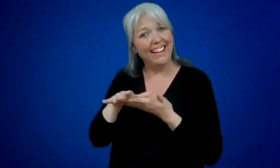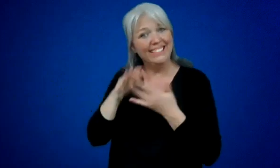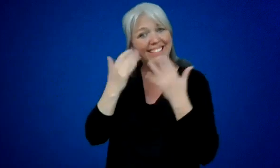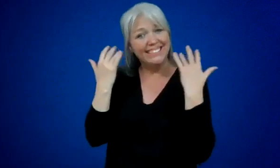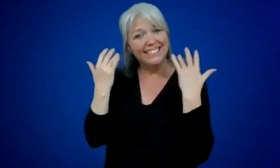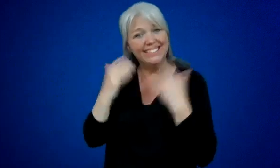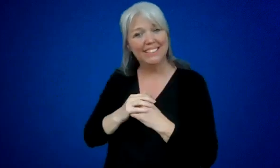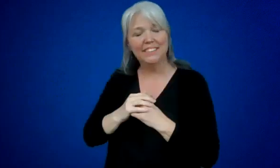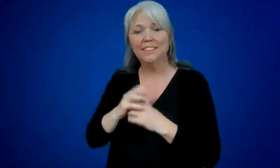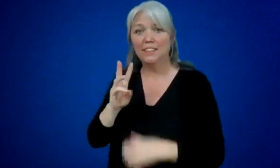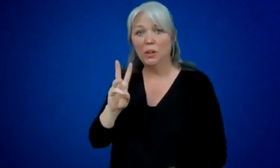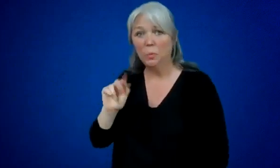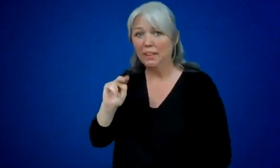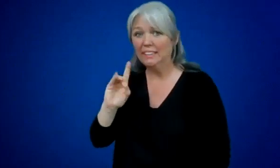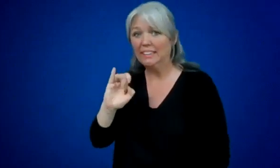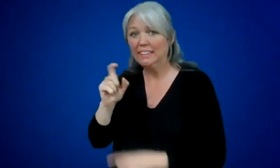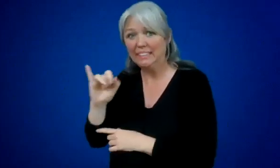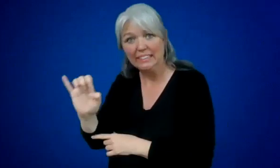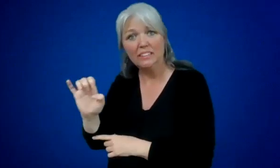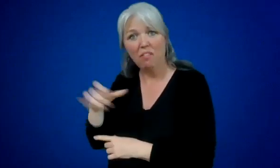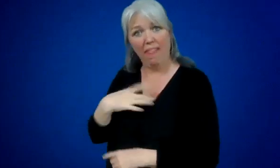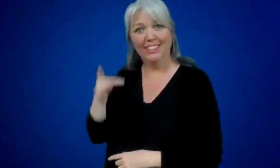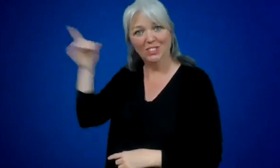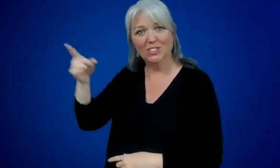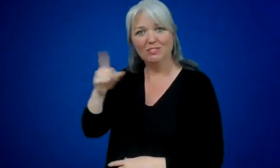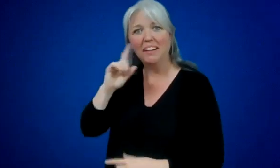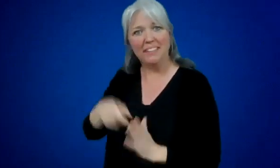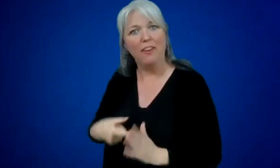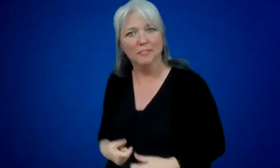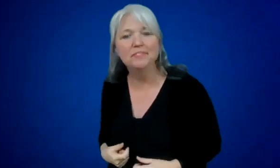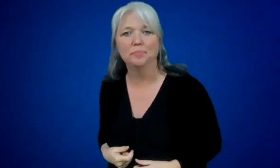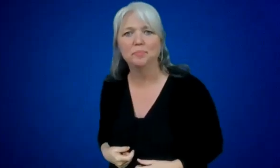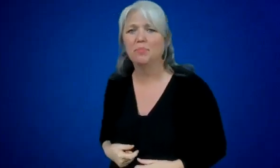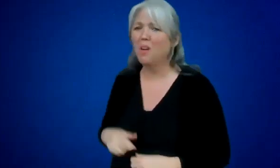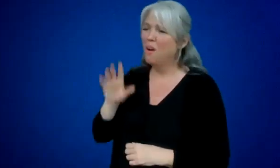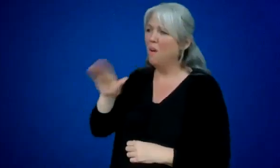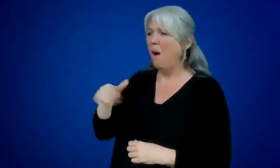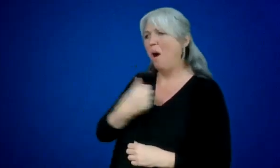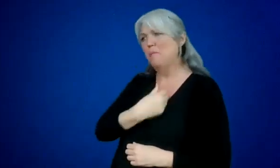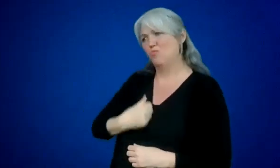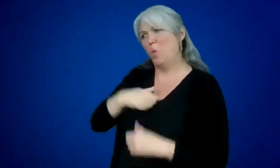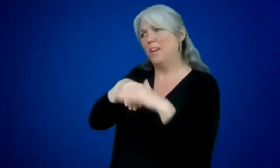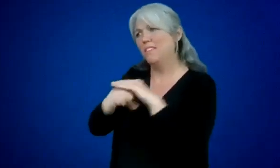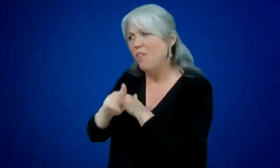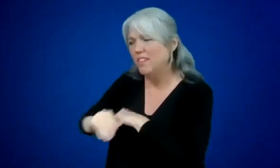And Winn-Dixie liked her, I could tell. "I'm sorry he got in your garden," I